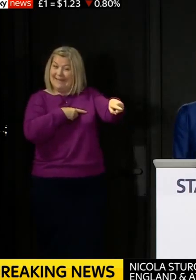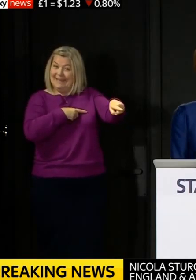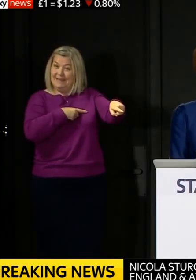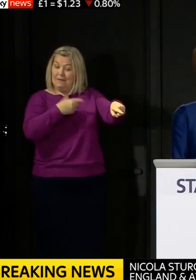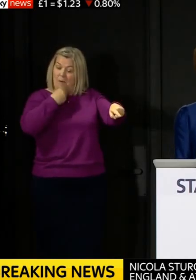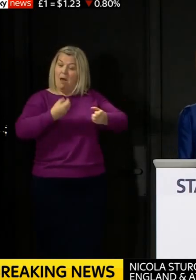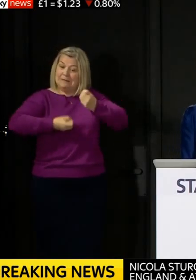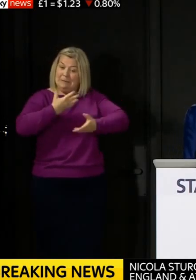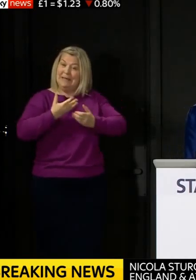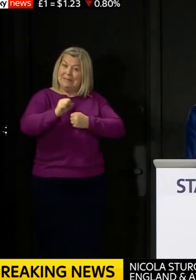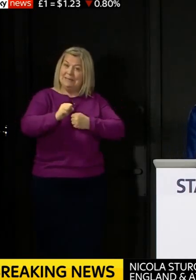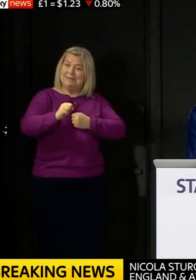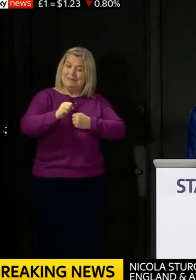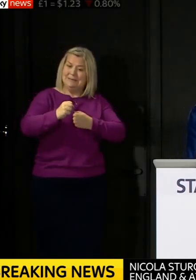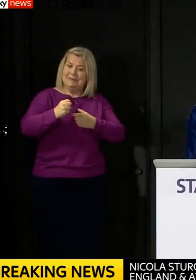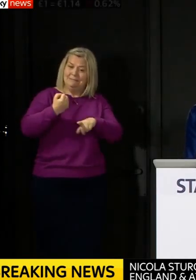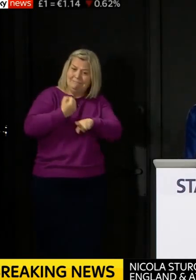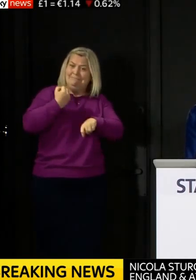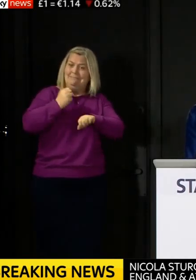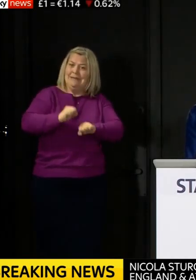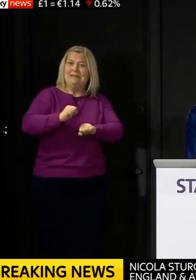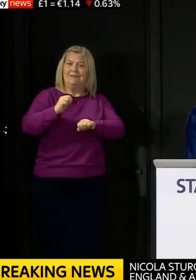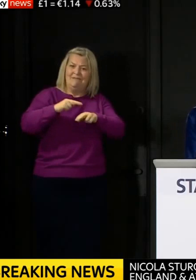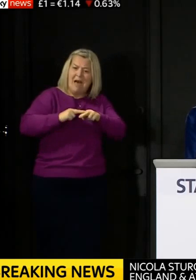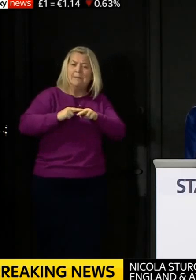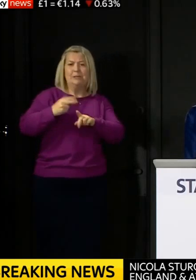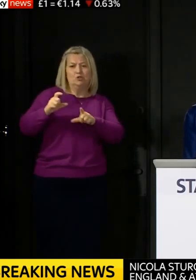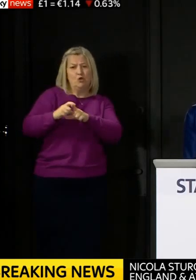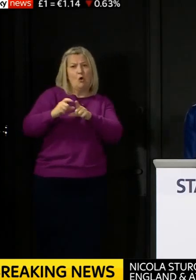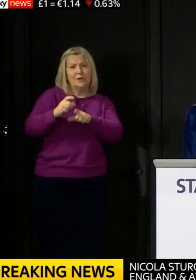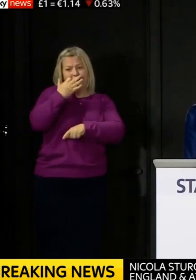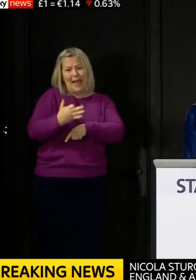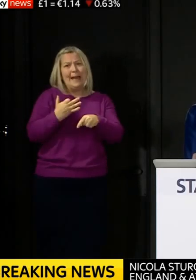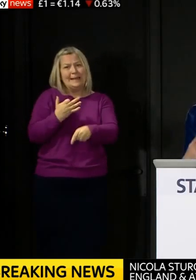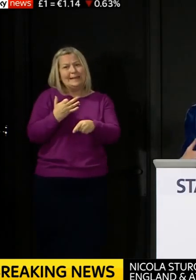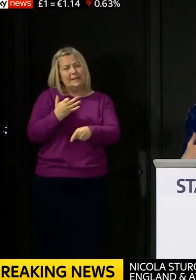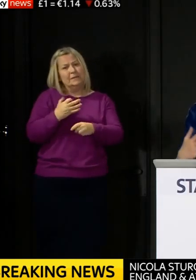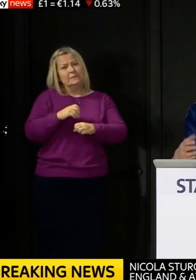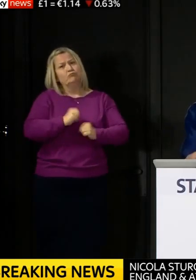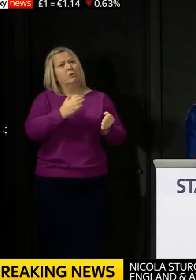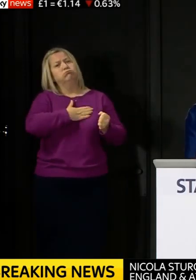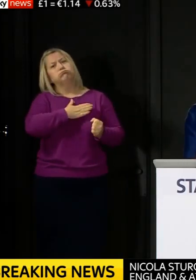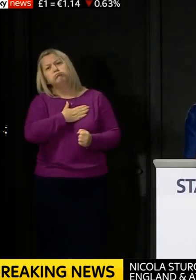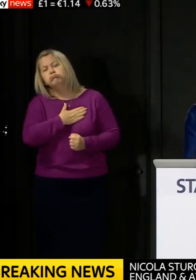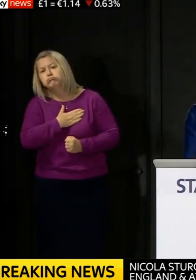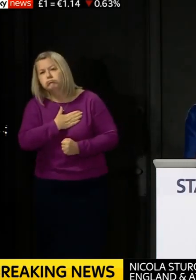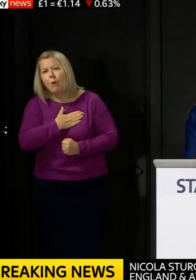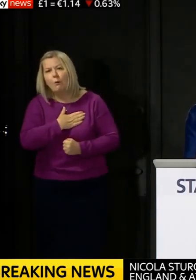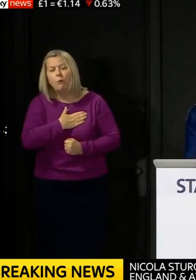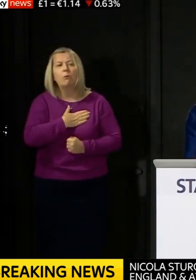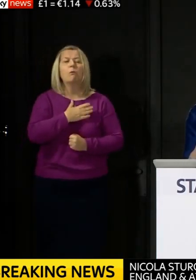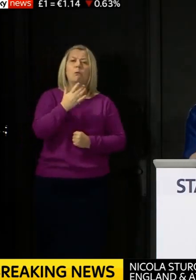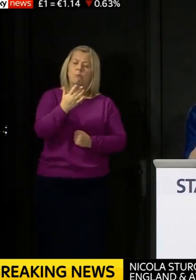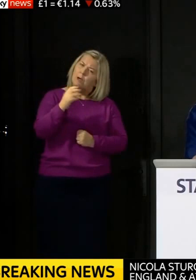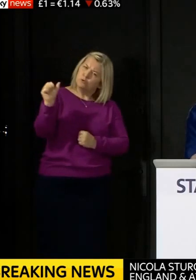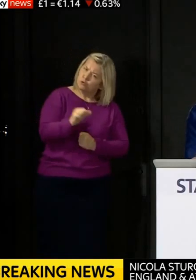daughter. Their story is heartbreaking. It's heartbreaking for them, but what all of us should reflect on